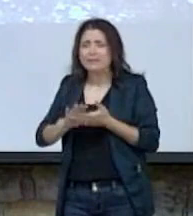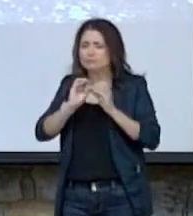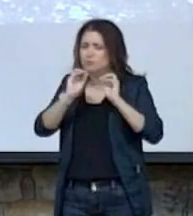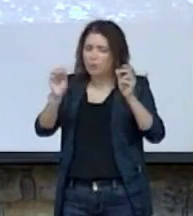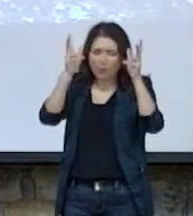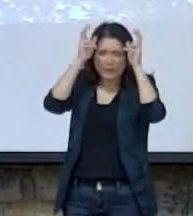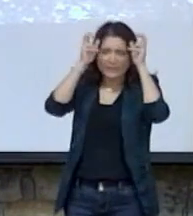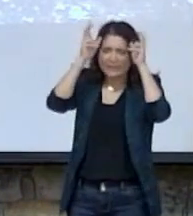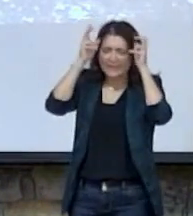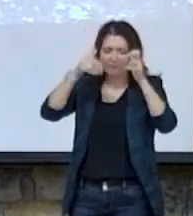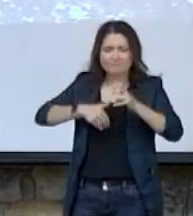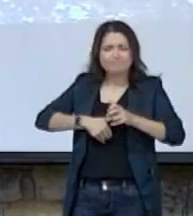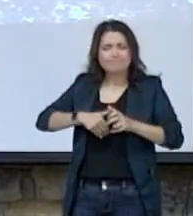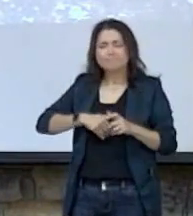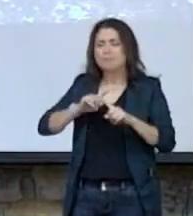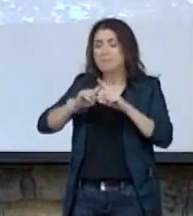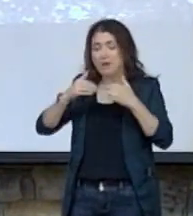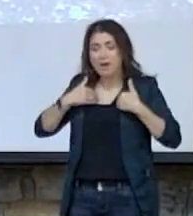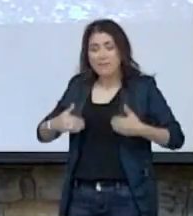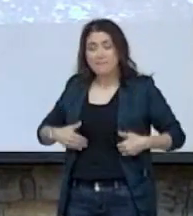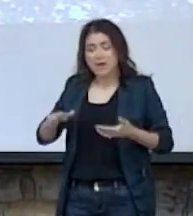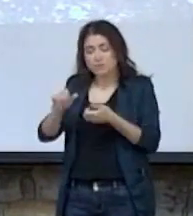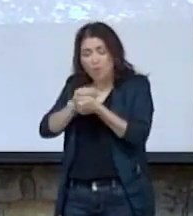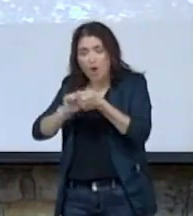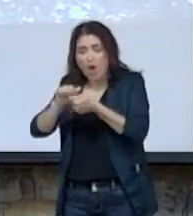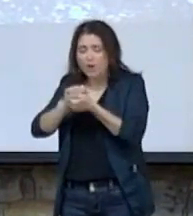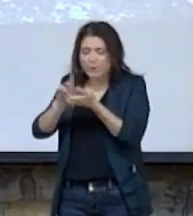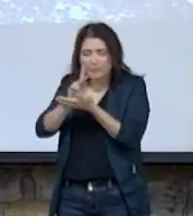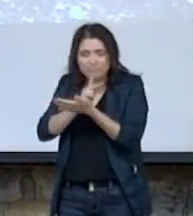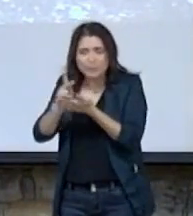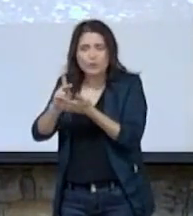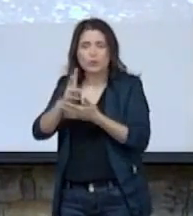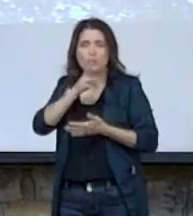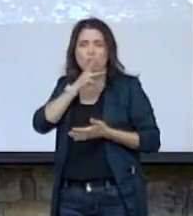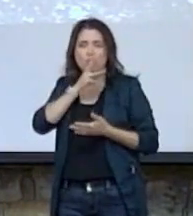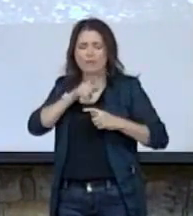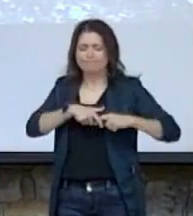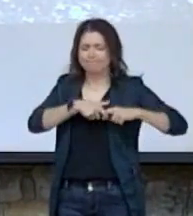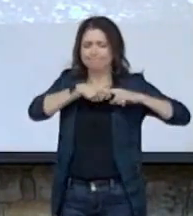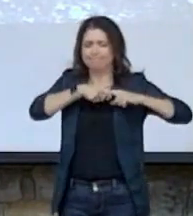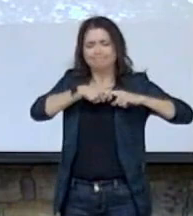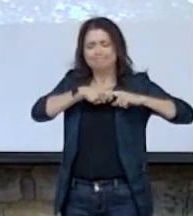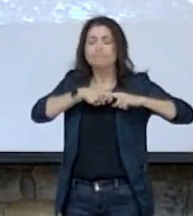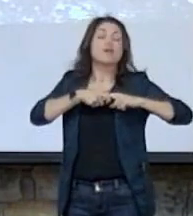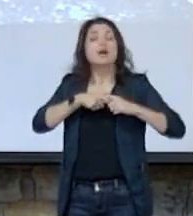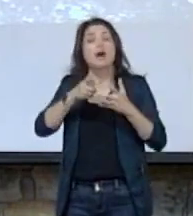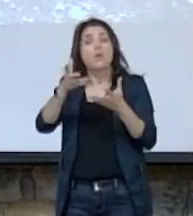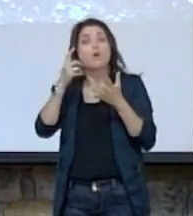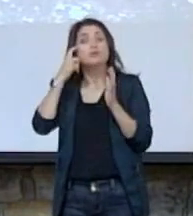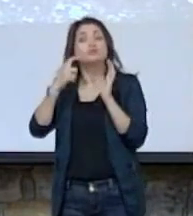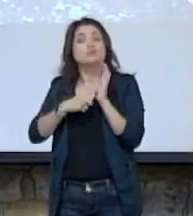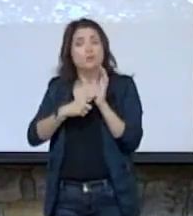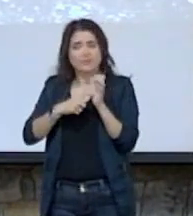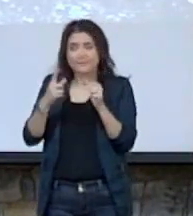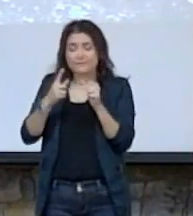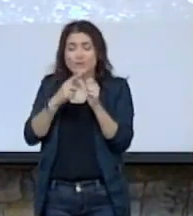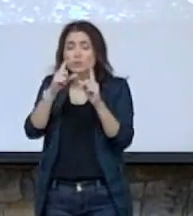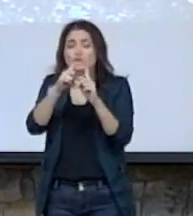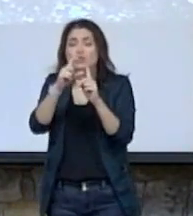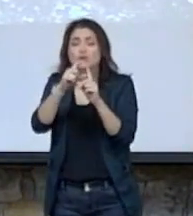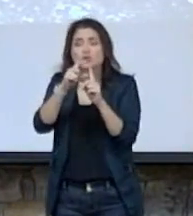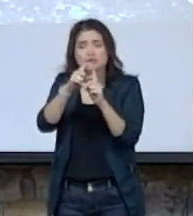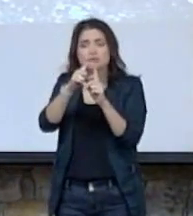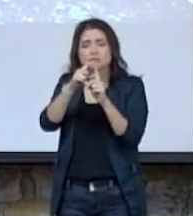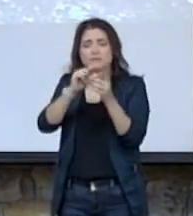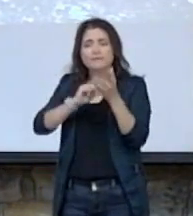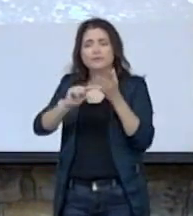bodies washed with pure water. Now let's just stop there before we go any further. And I want you to notice the very first word that I read to